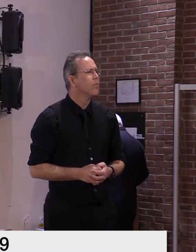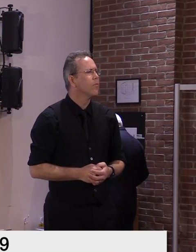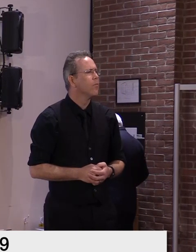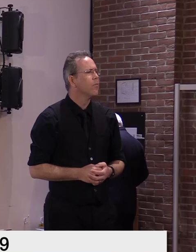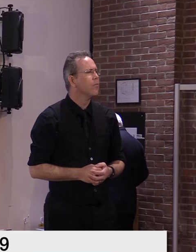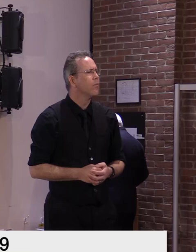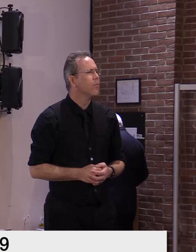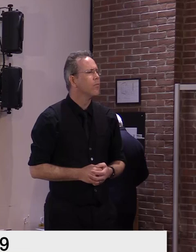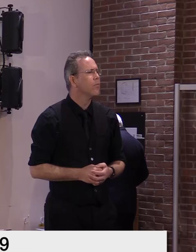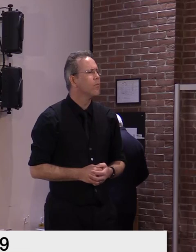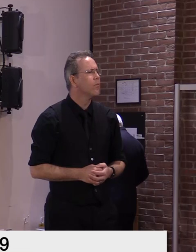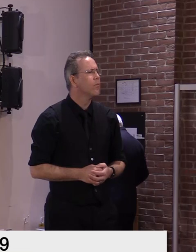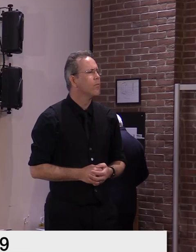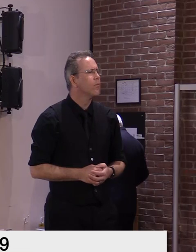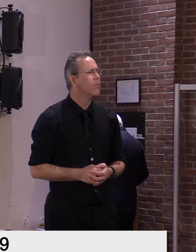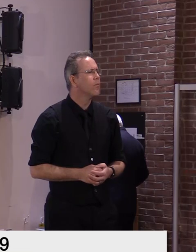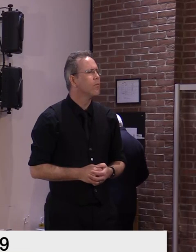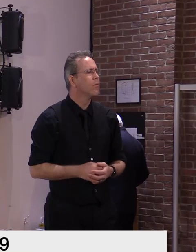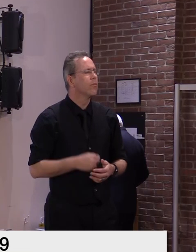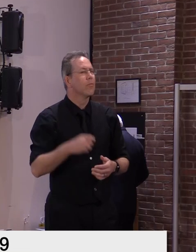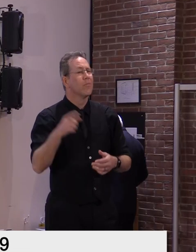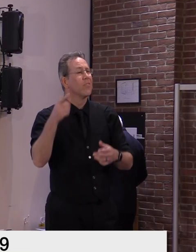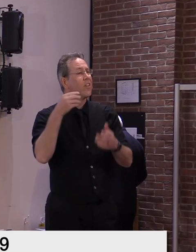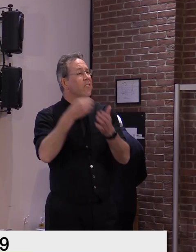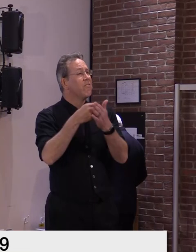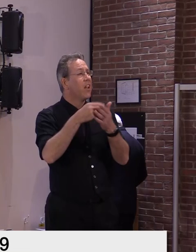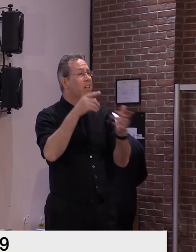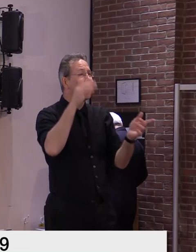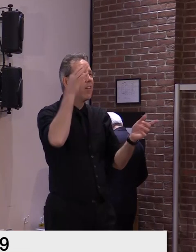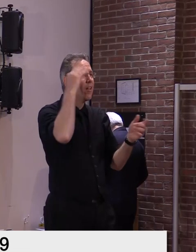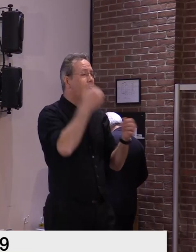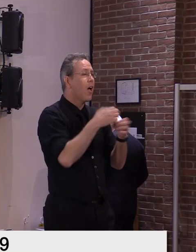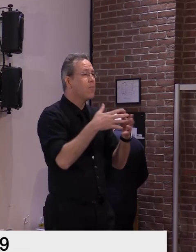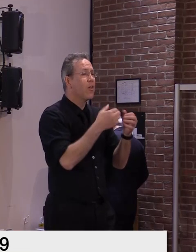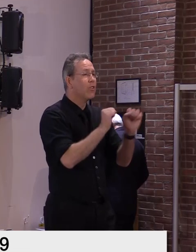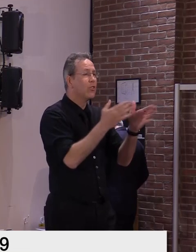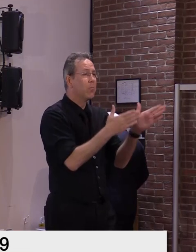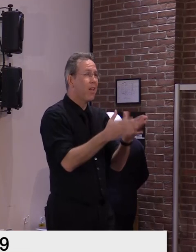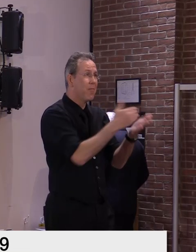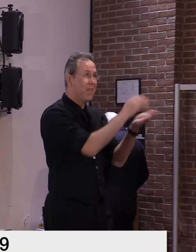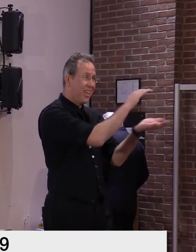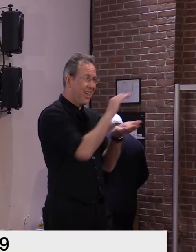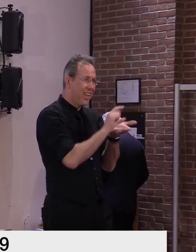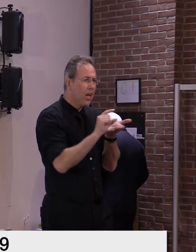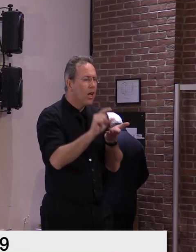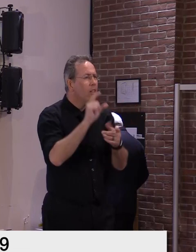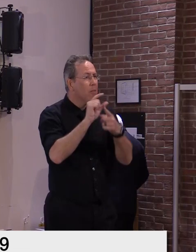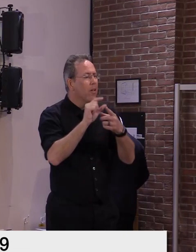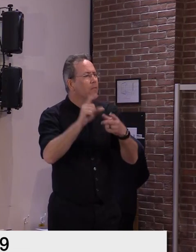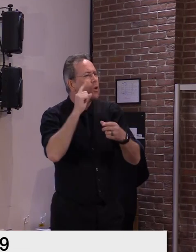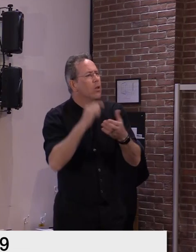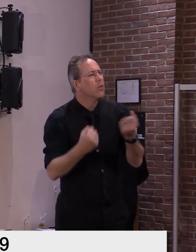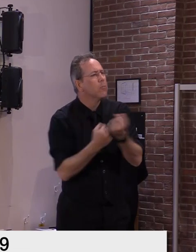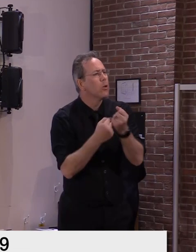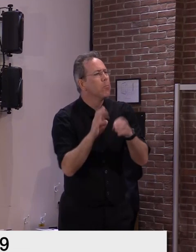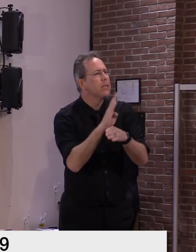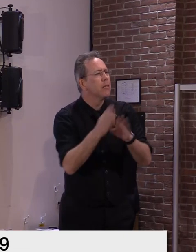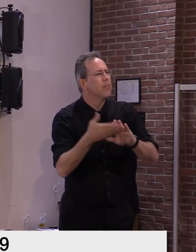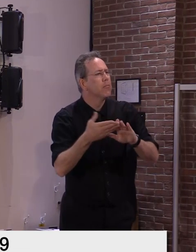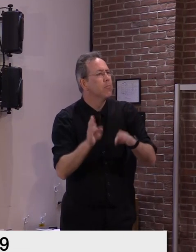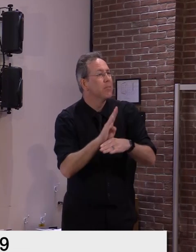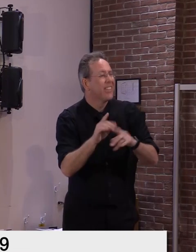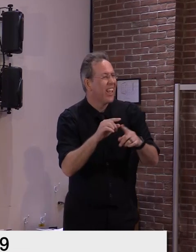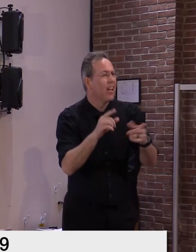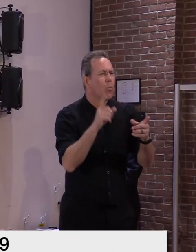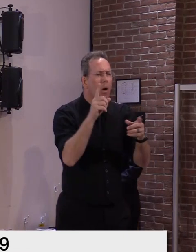there, do you see as some sort of opportunity to see, you know, how taking away those types of restrictions